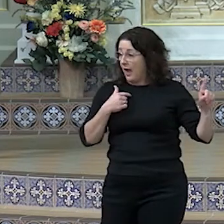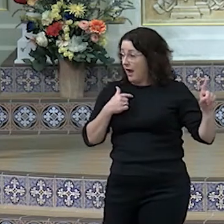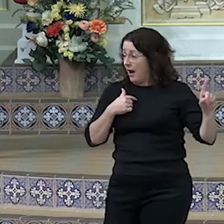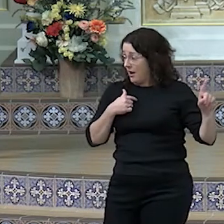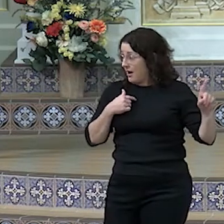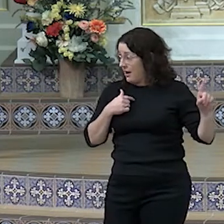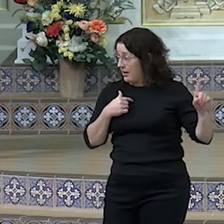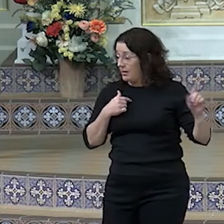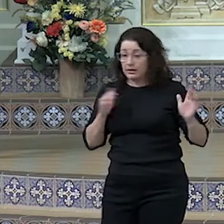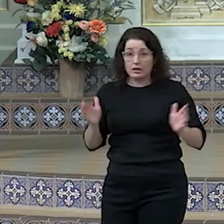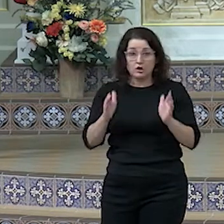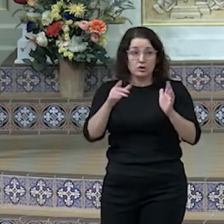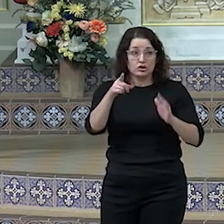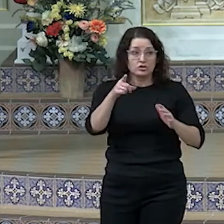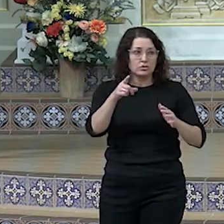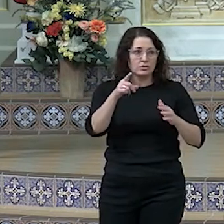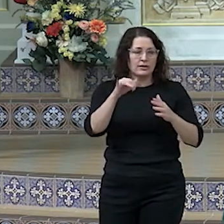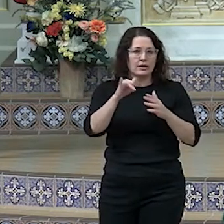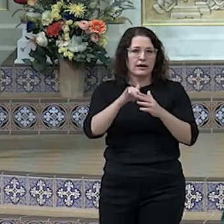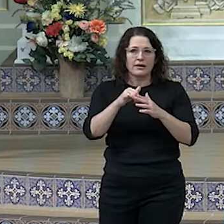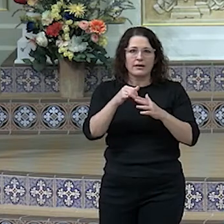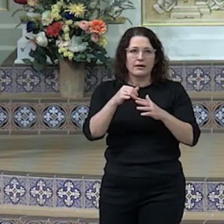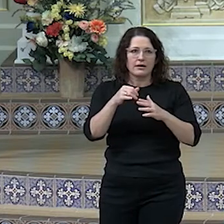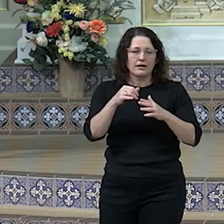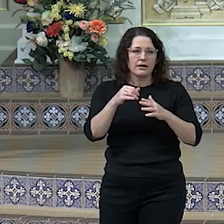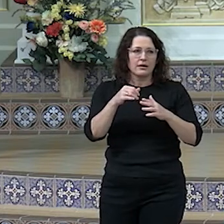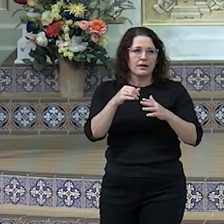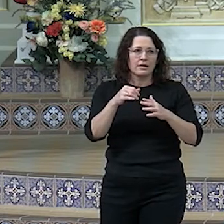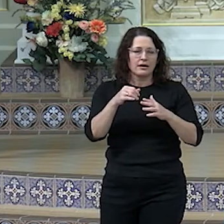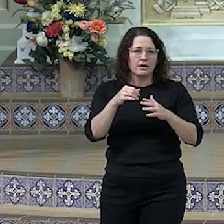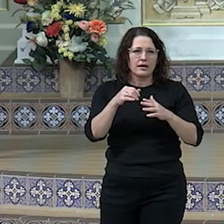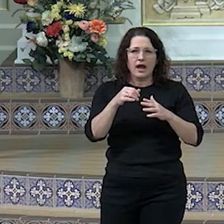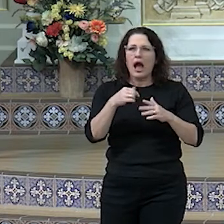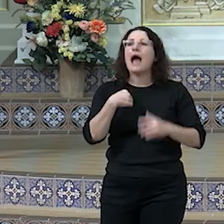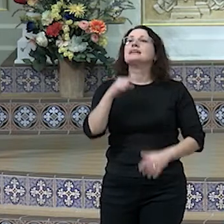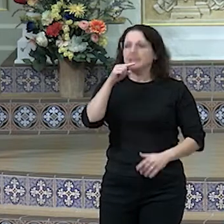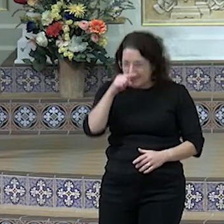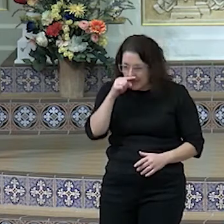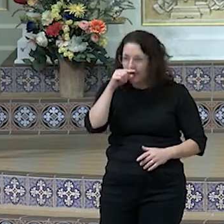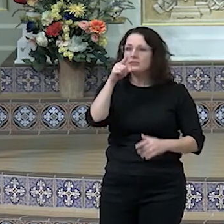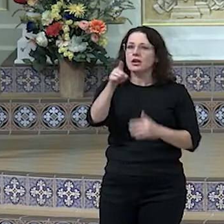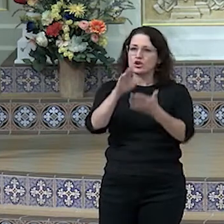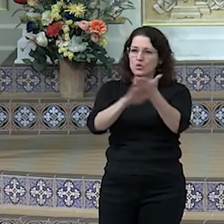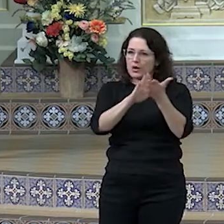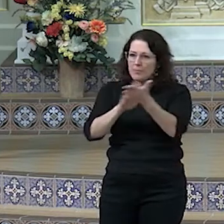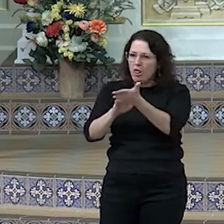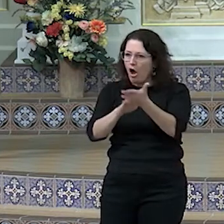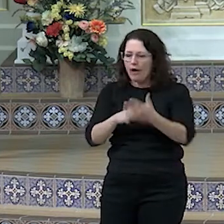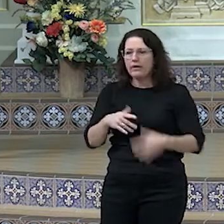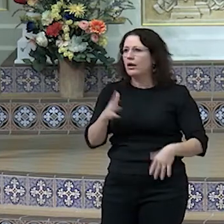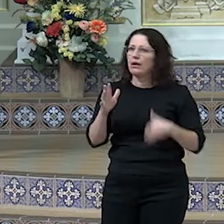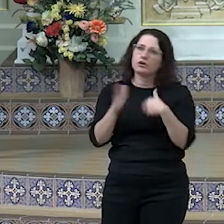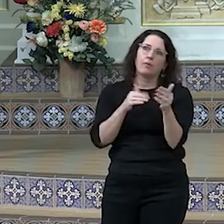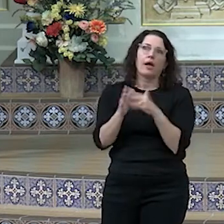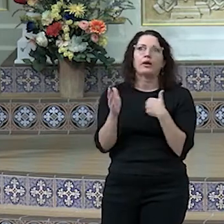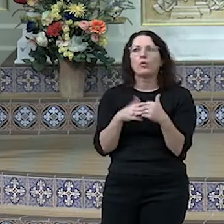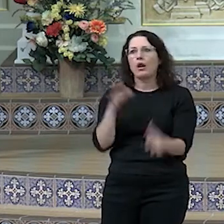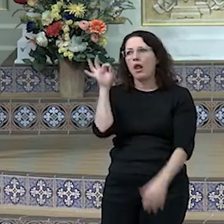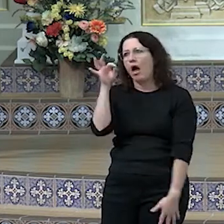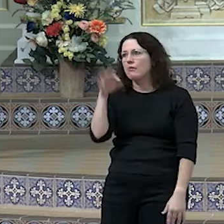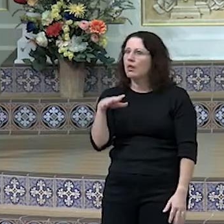you after, that year of me, I'd sneeze and you'd applaud, right? Or, every homily you